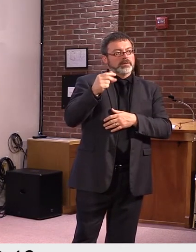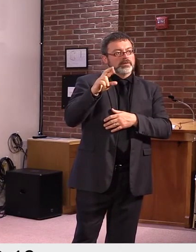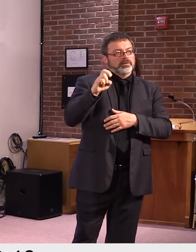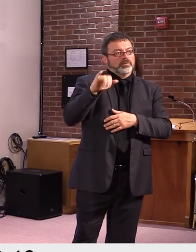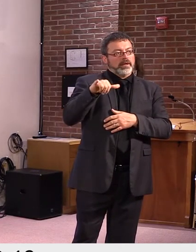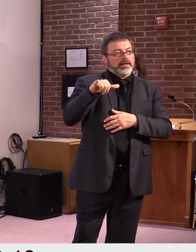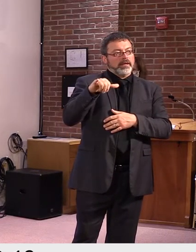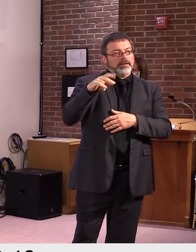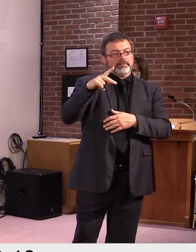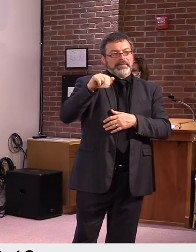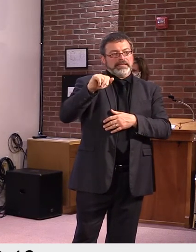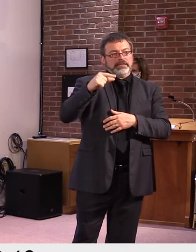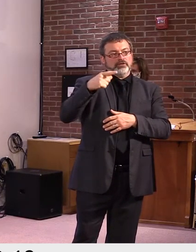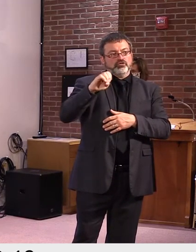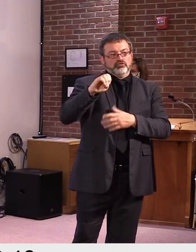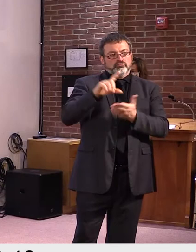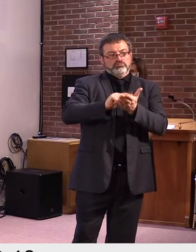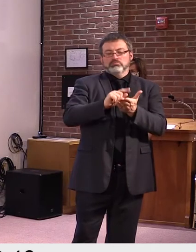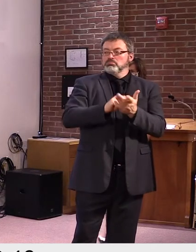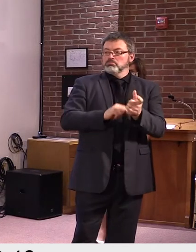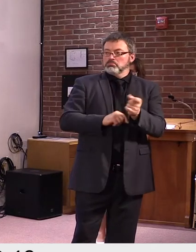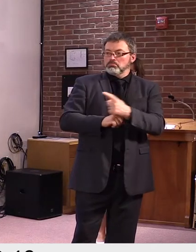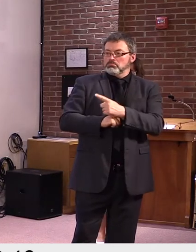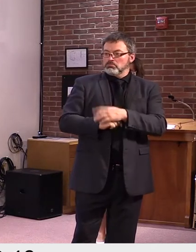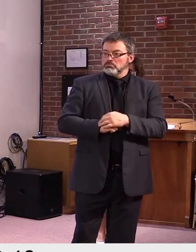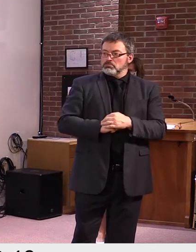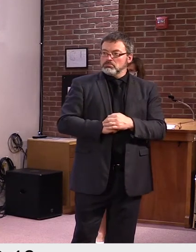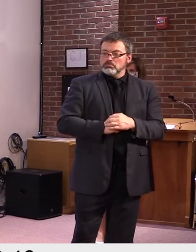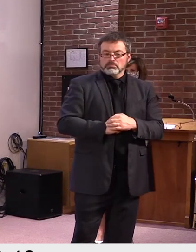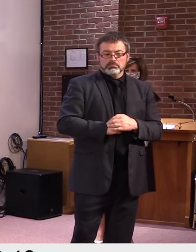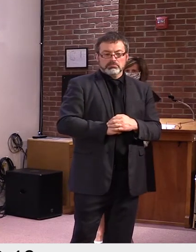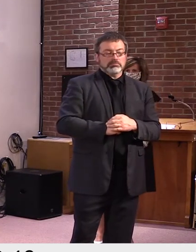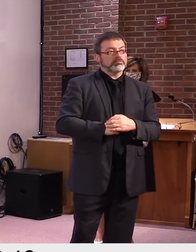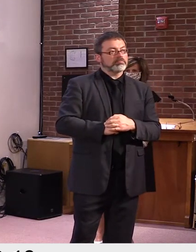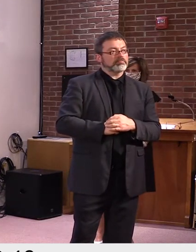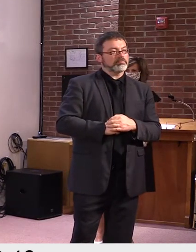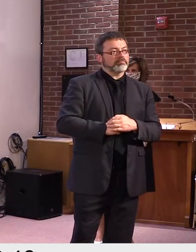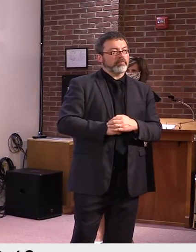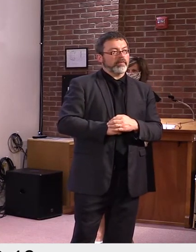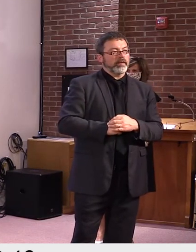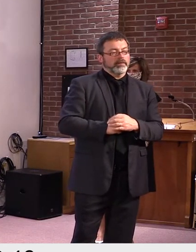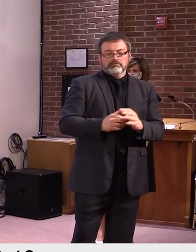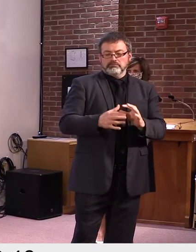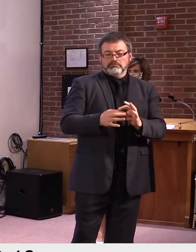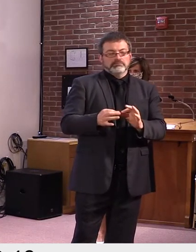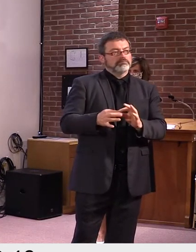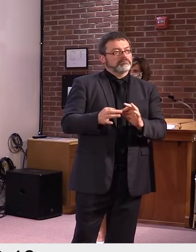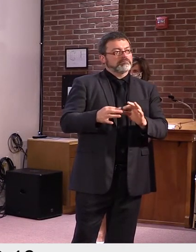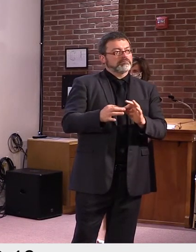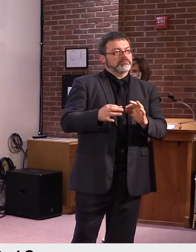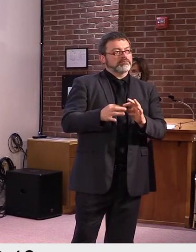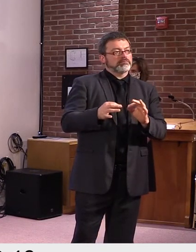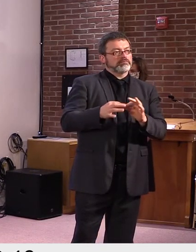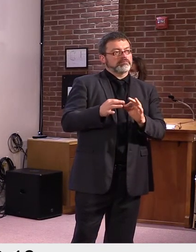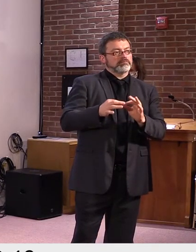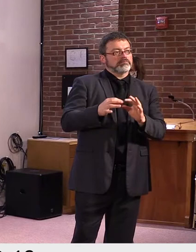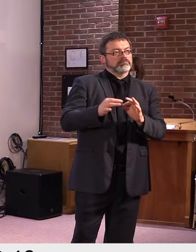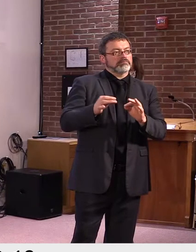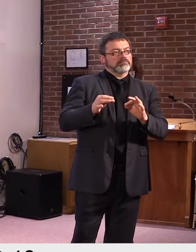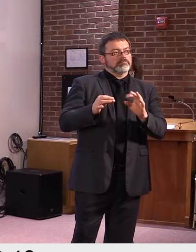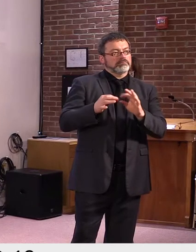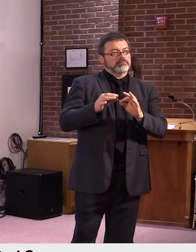Hello, Governor. 2 weeks ago, you said that if the legislature passed S-348, the vote by mail